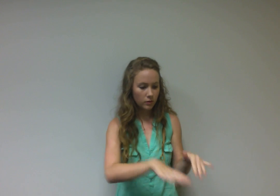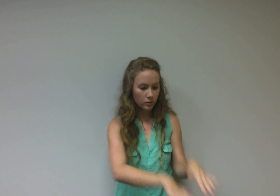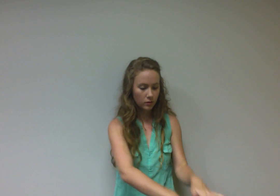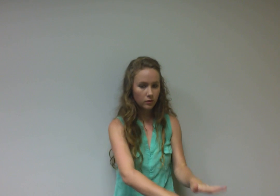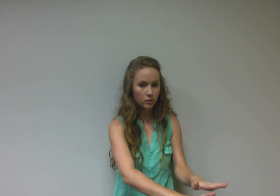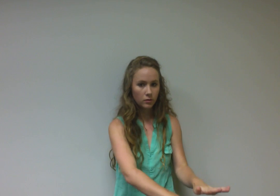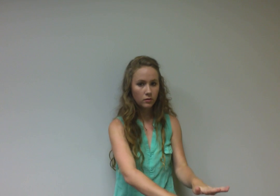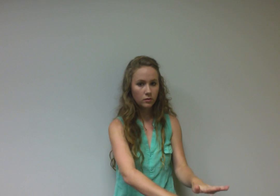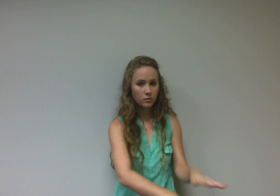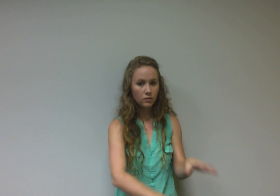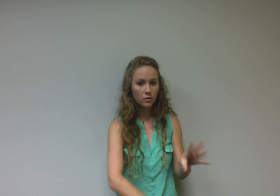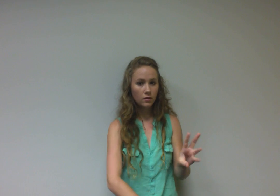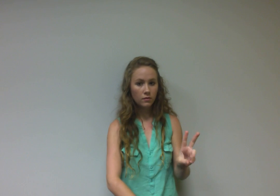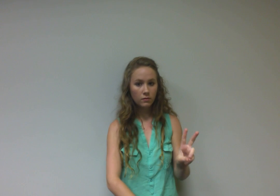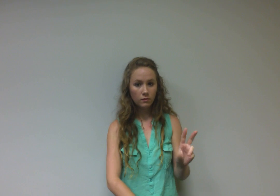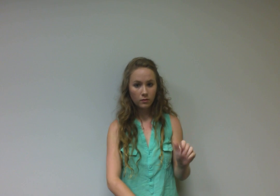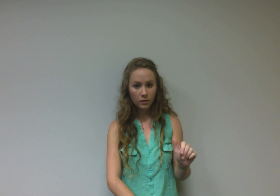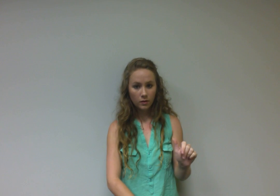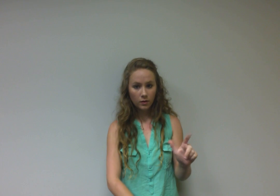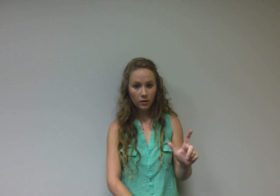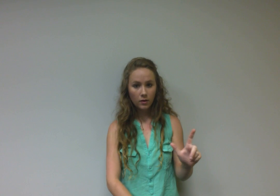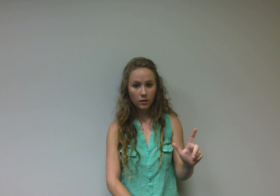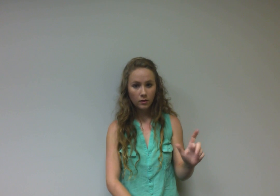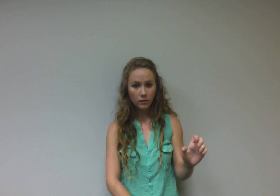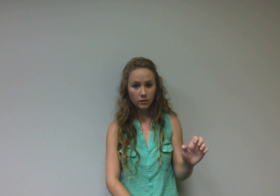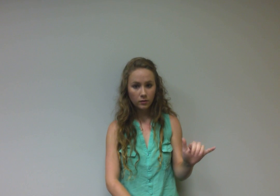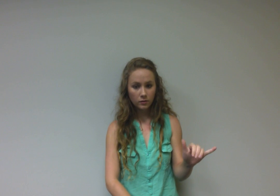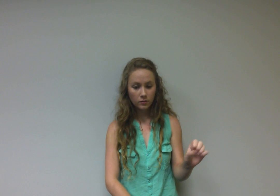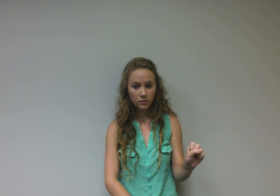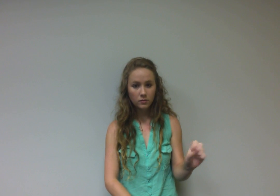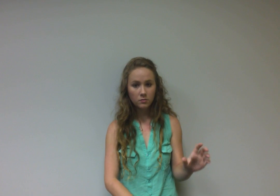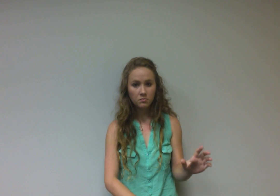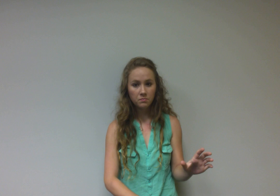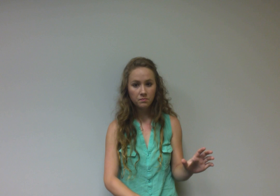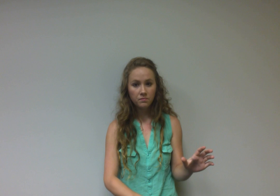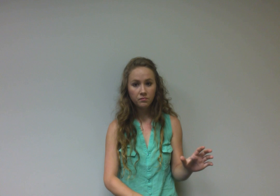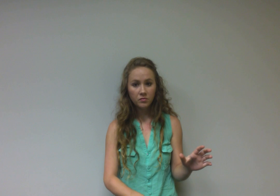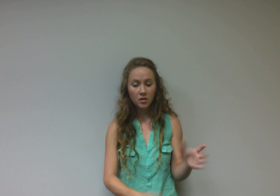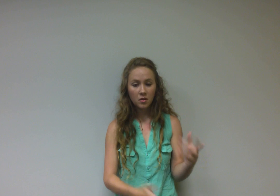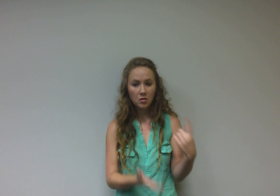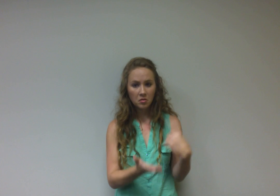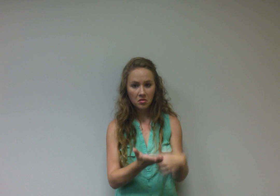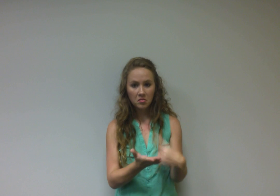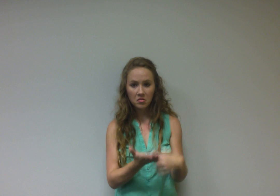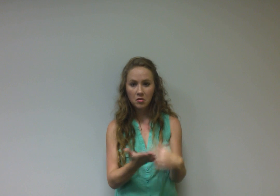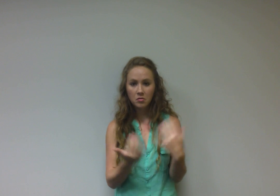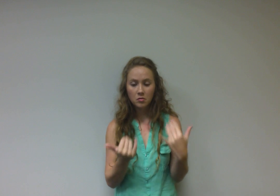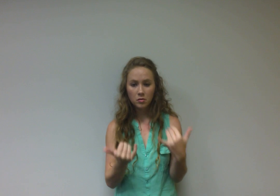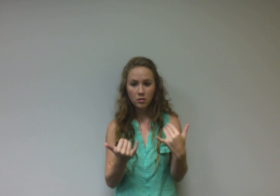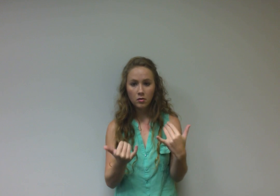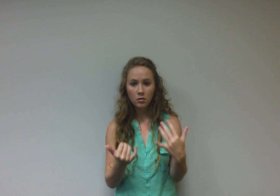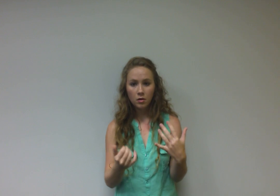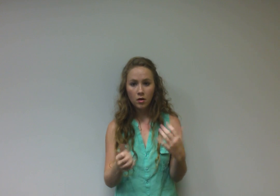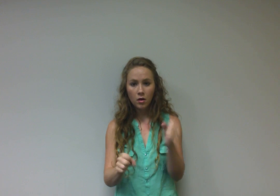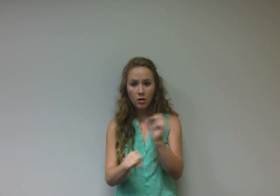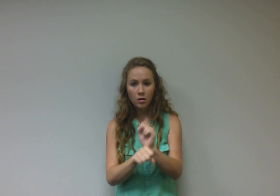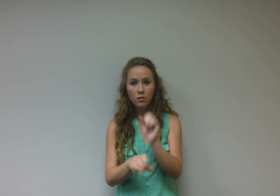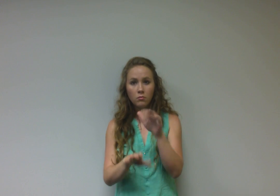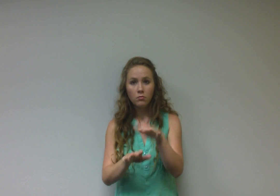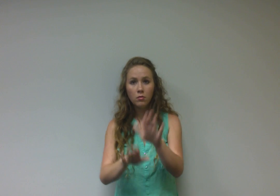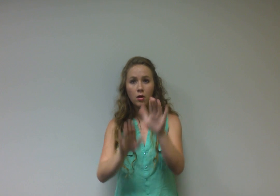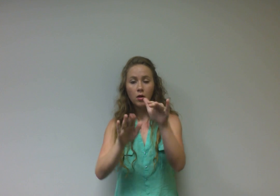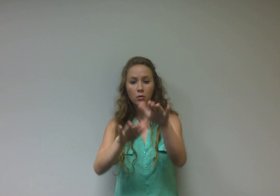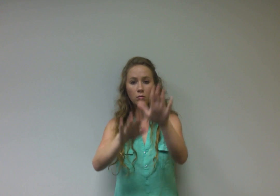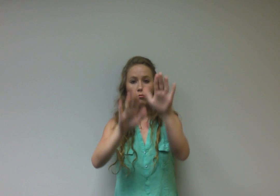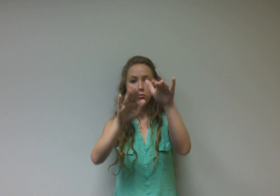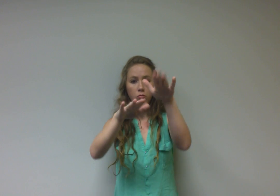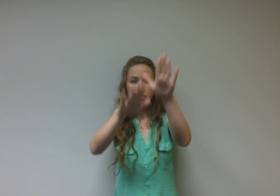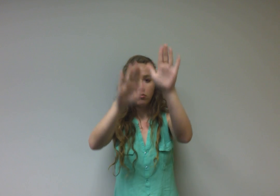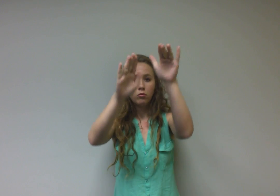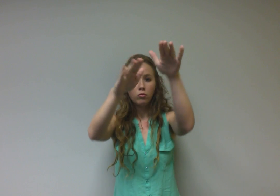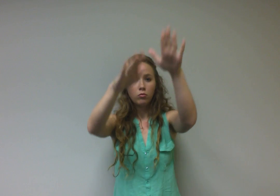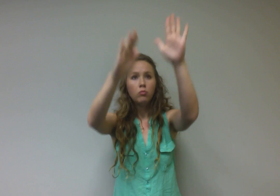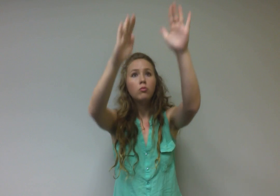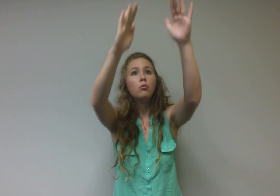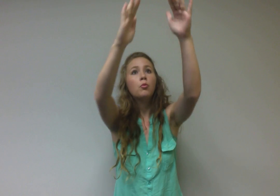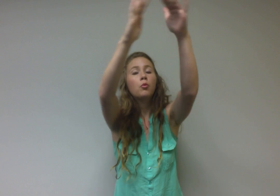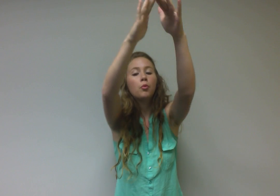here in the southern seas. There's a river full of life that runs to